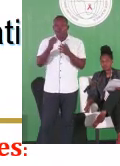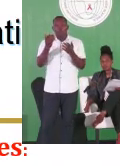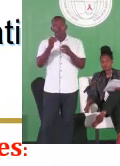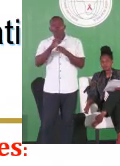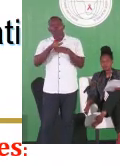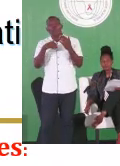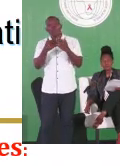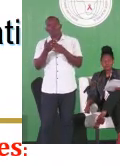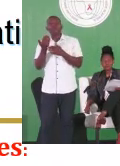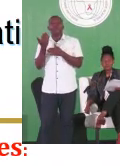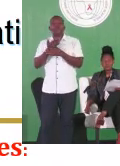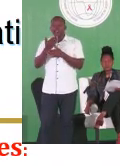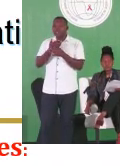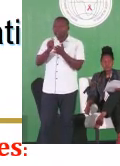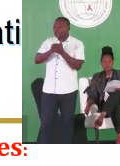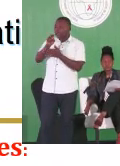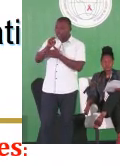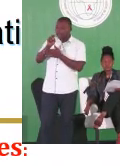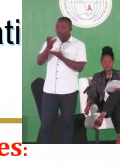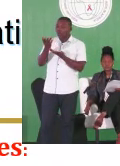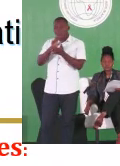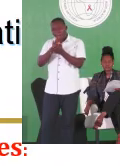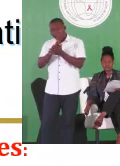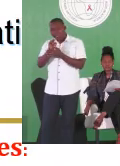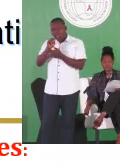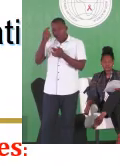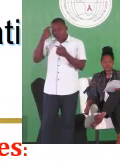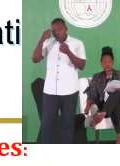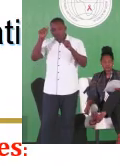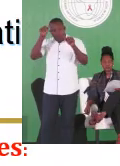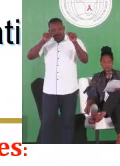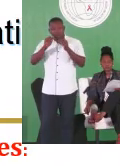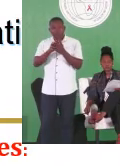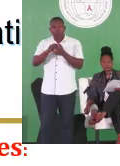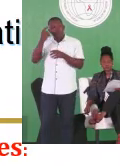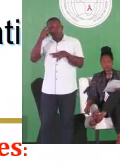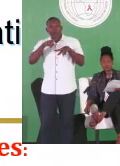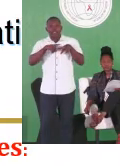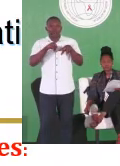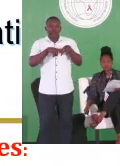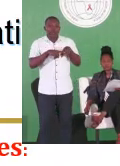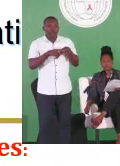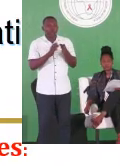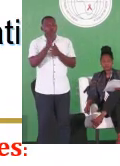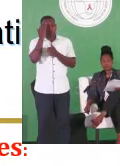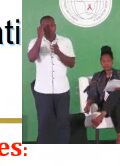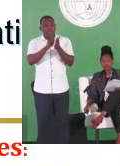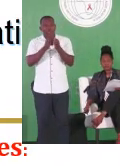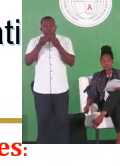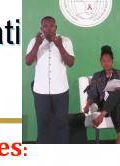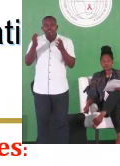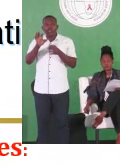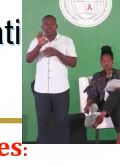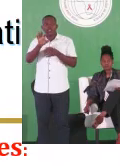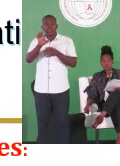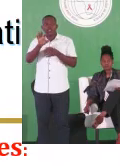documentation that is needed for the assessment. For HIV, we know that the information is found in the AIDS